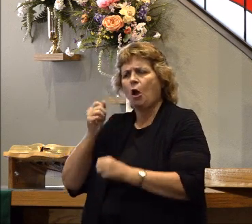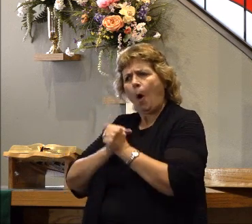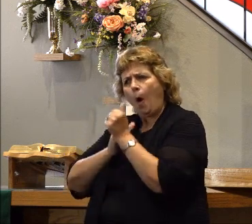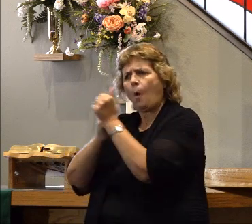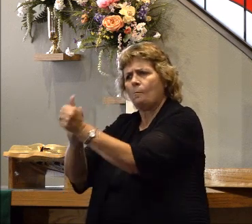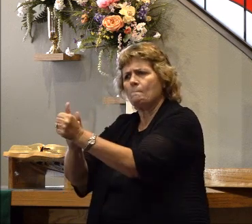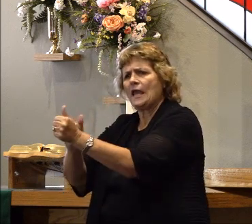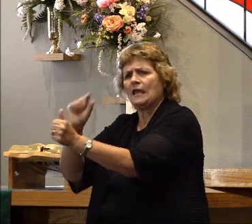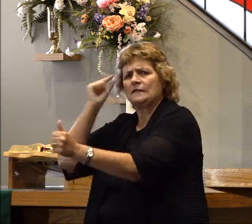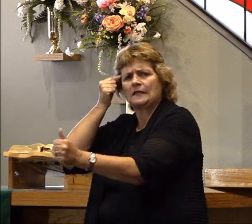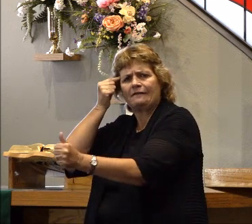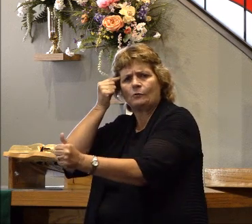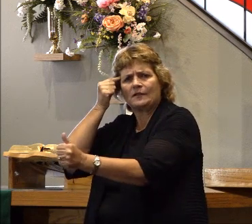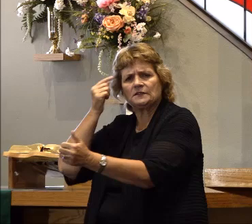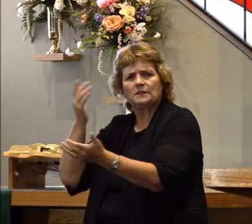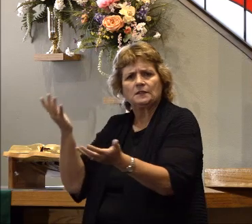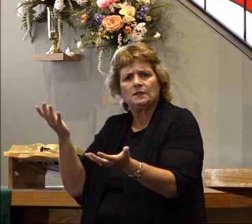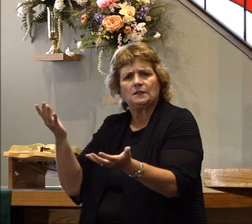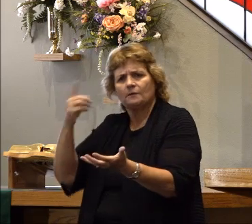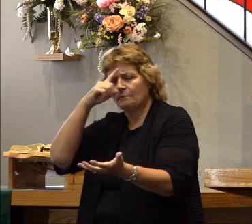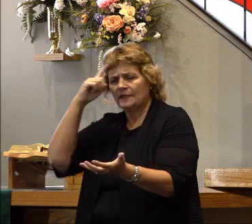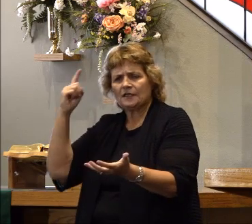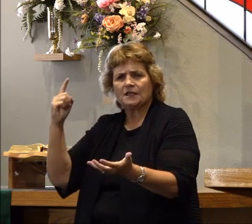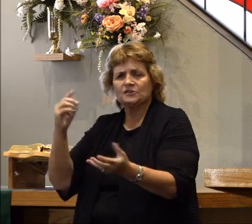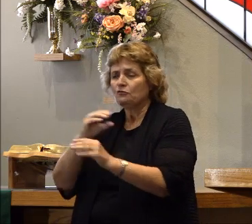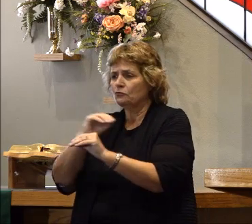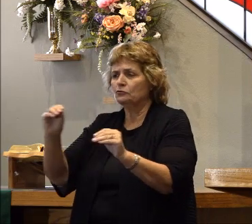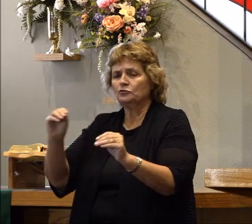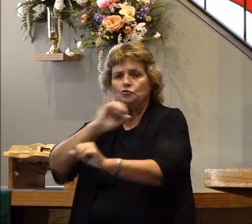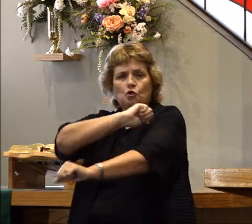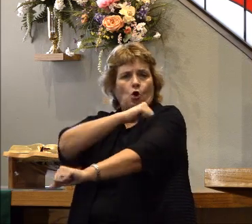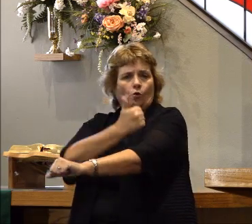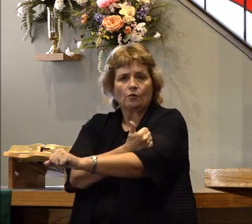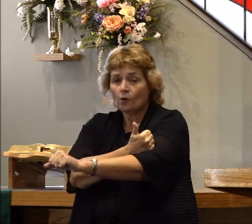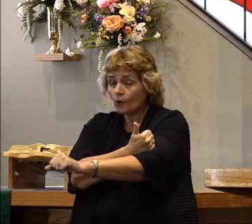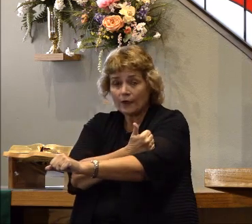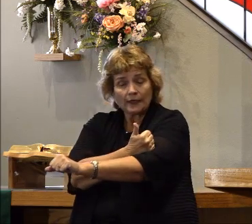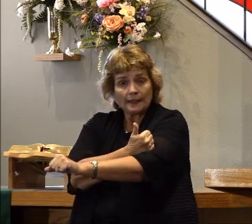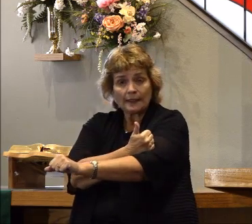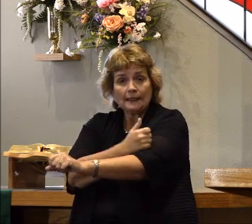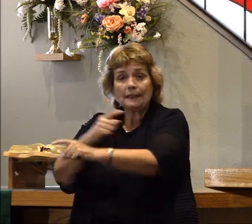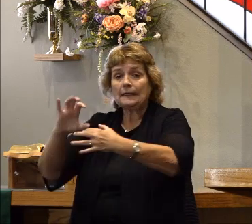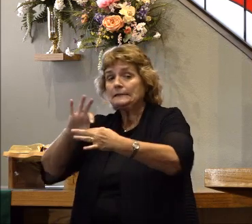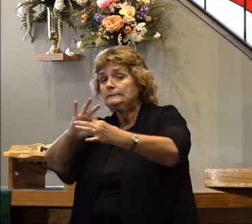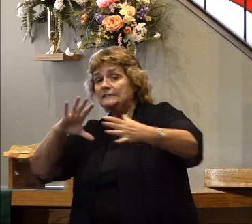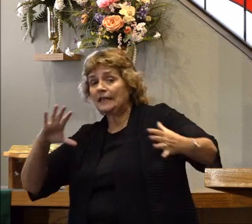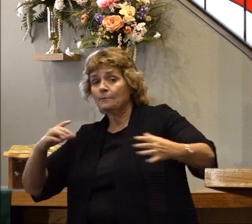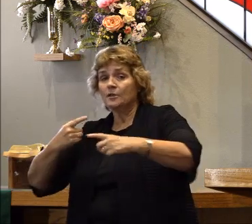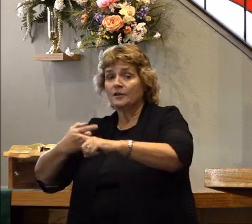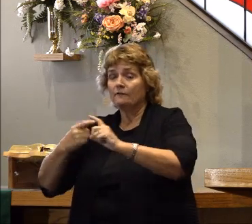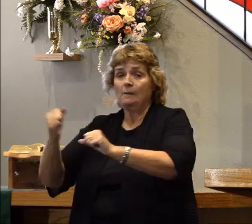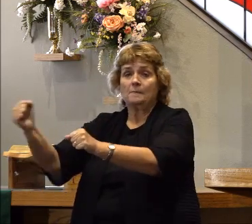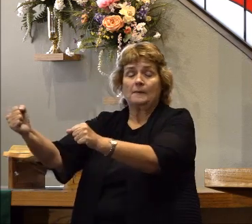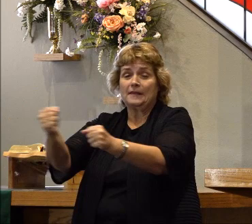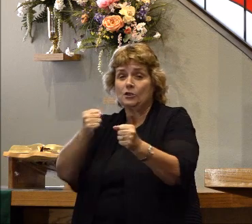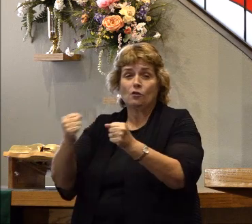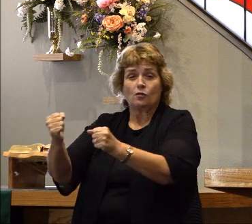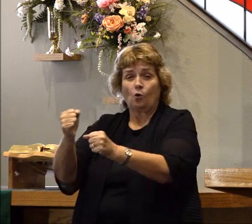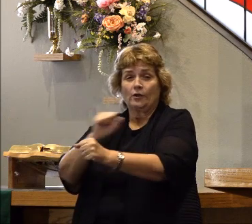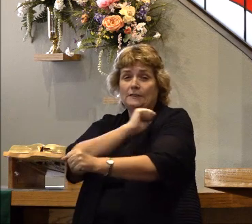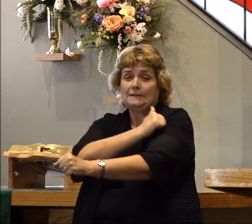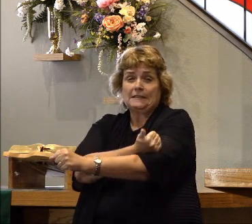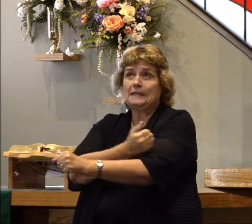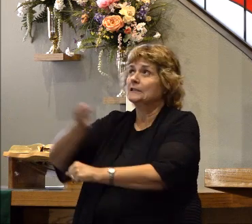authorities, because there's no authority apart from the authority of God. He is the supreme authority